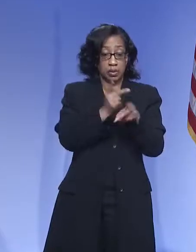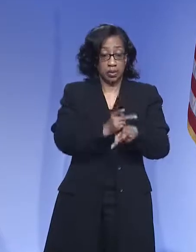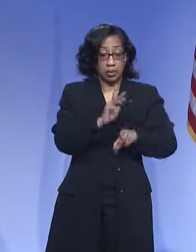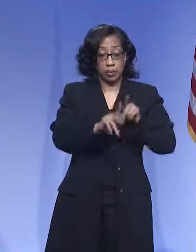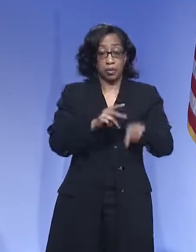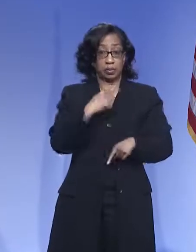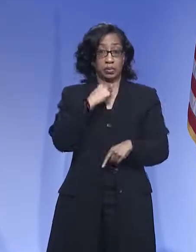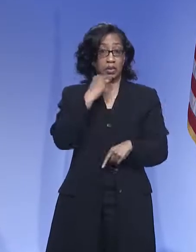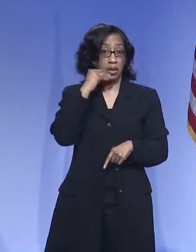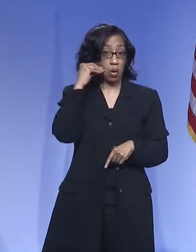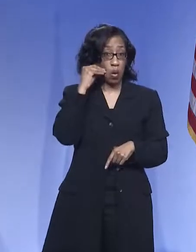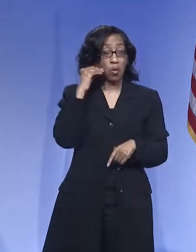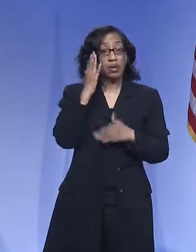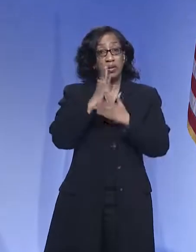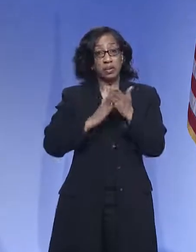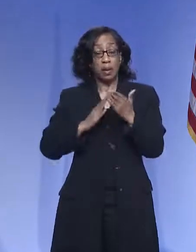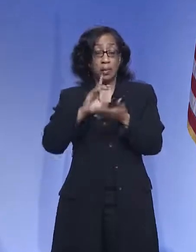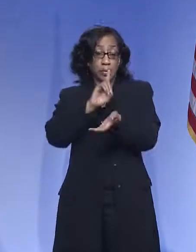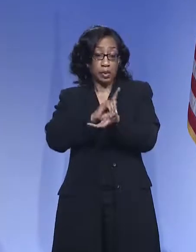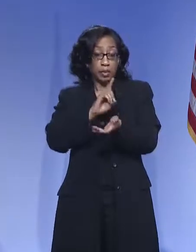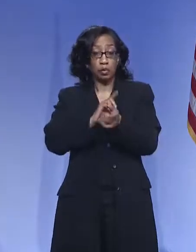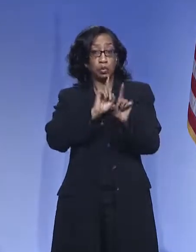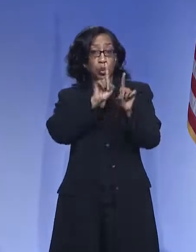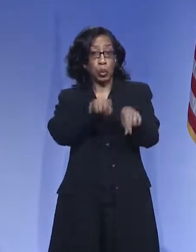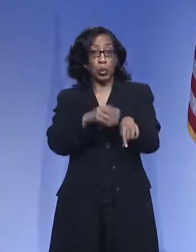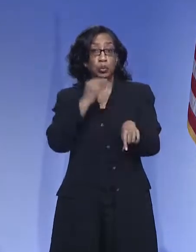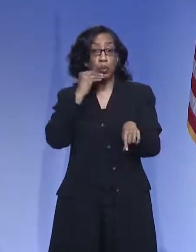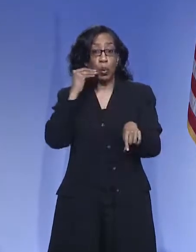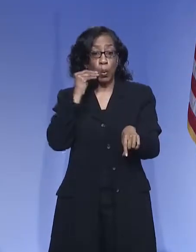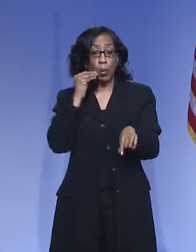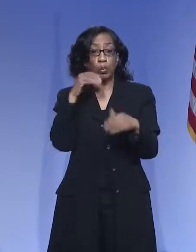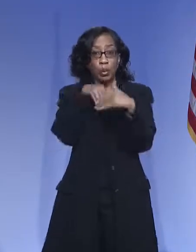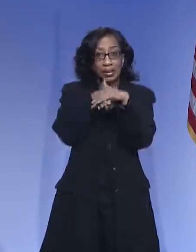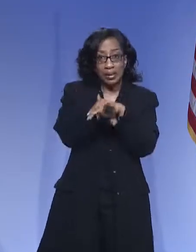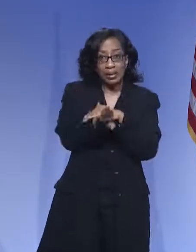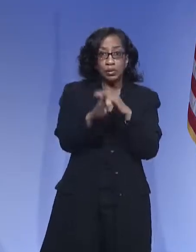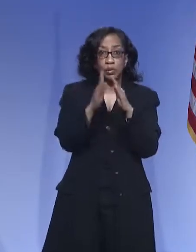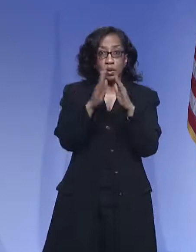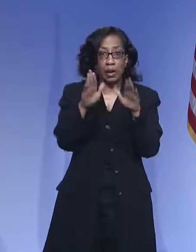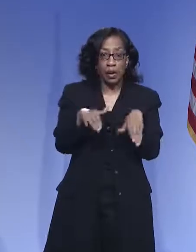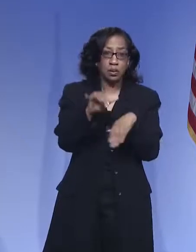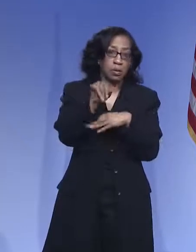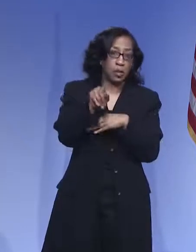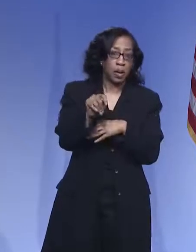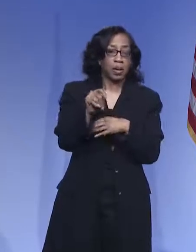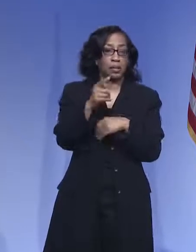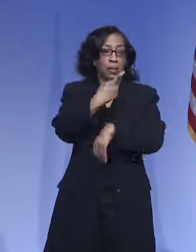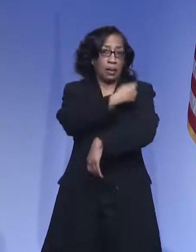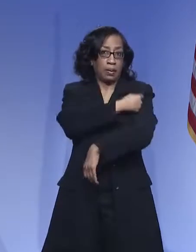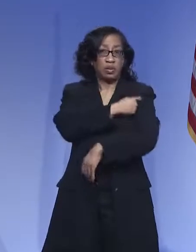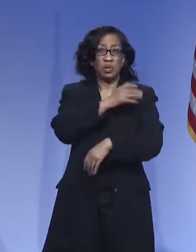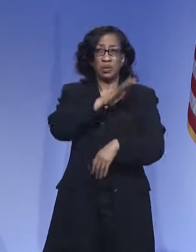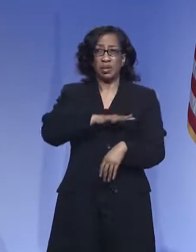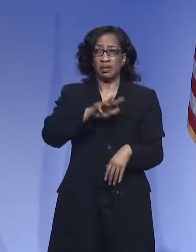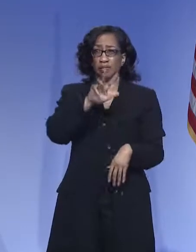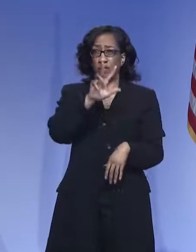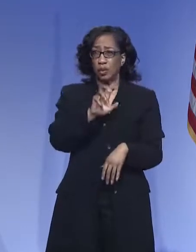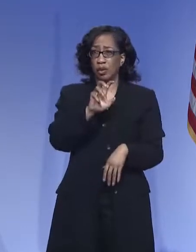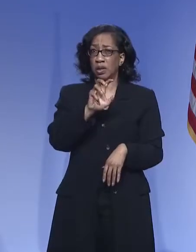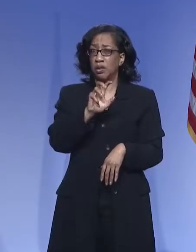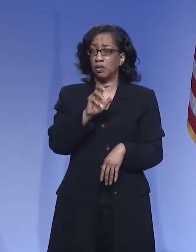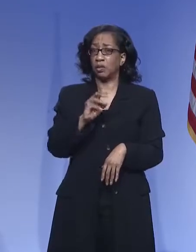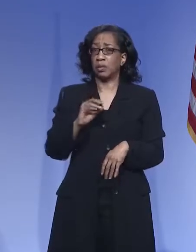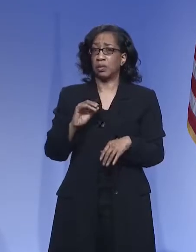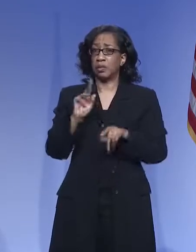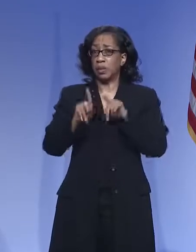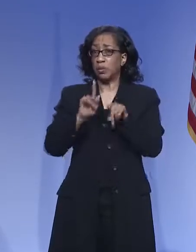individual physicians who are doing homebound. So I would estimate that there's 300 to 400 homebound appointments each and every week.